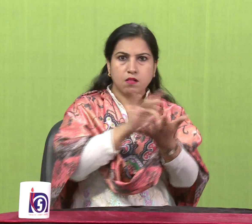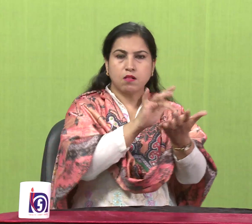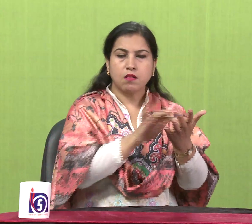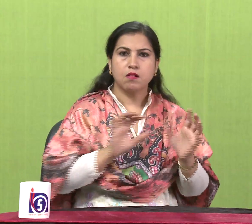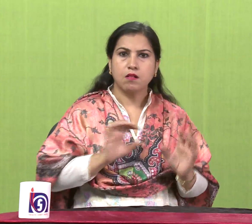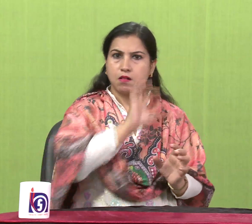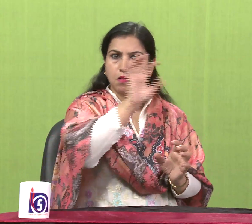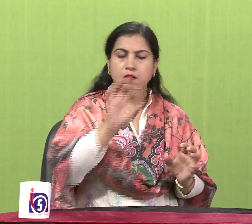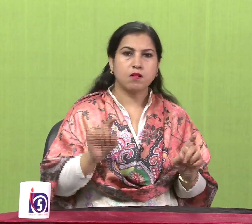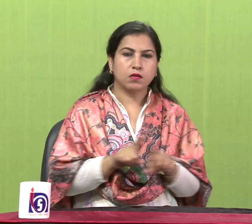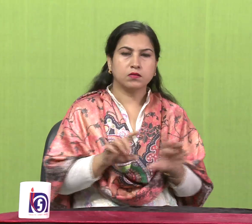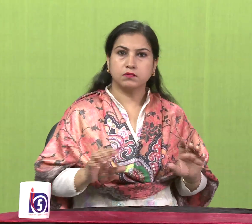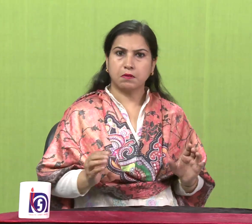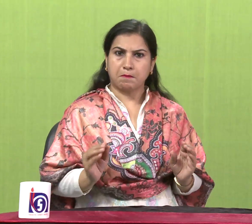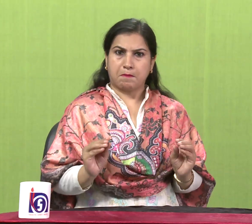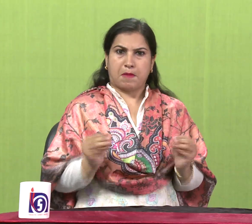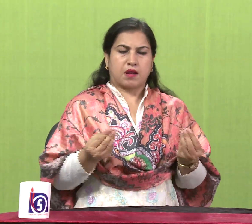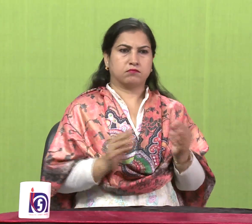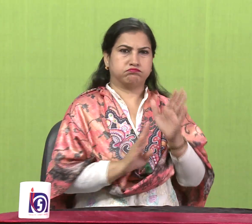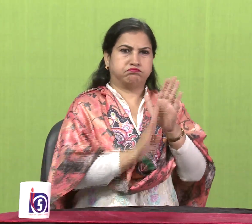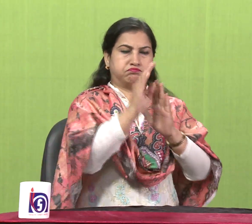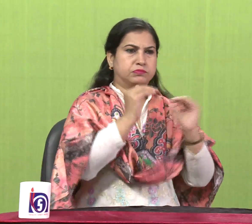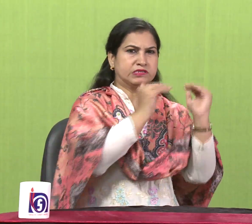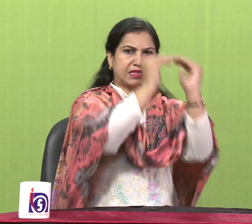have not been able to develop equally,